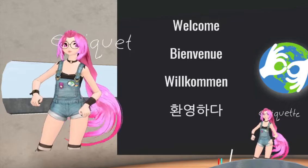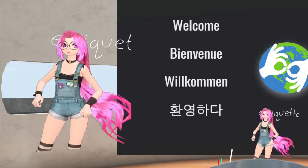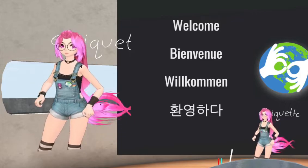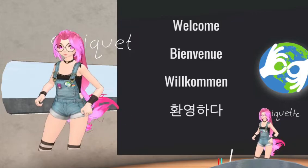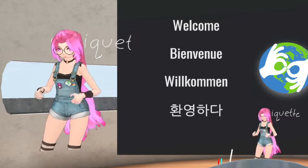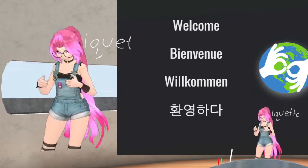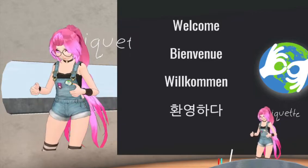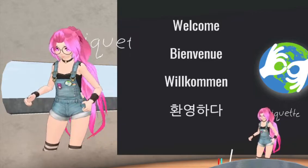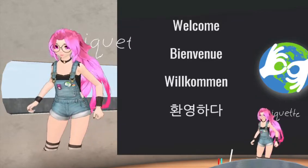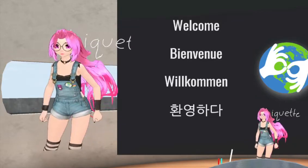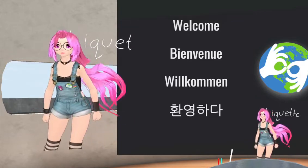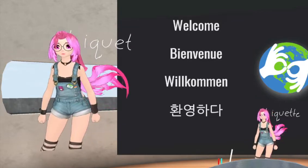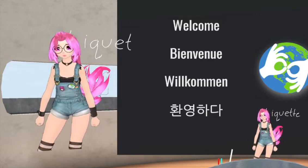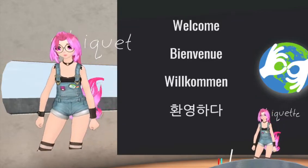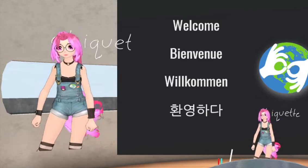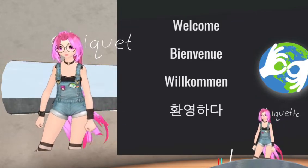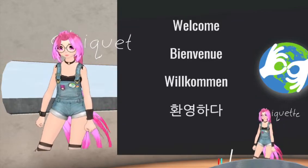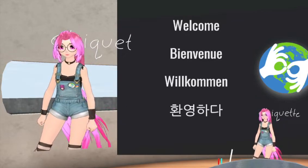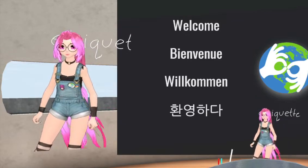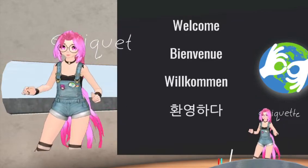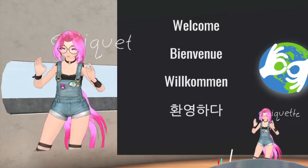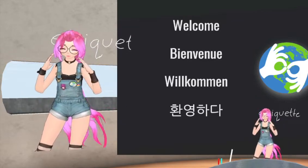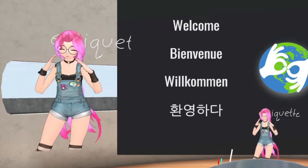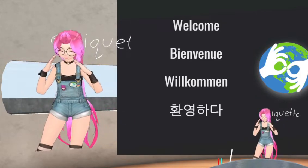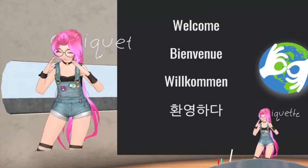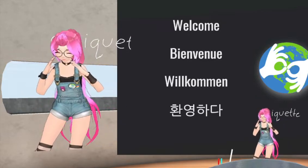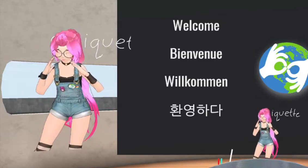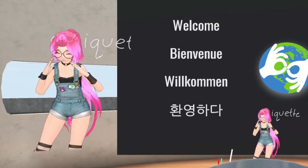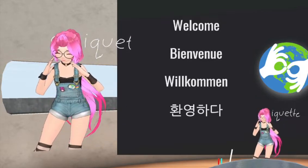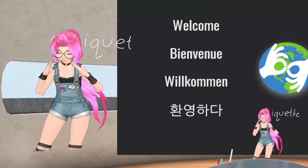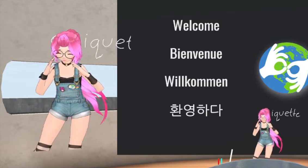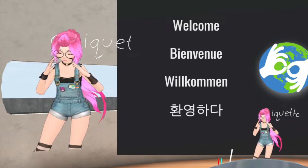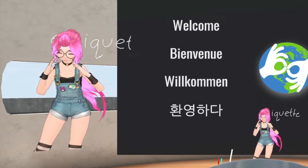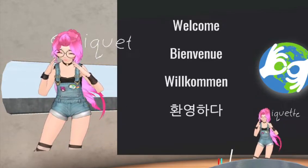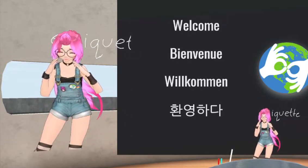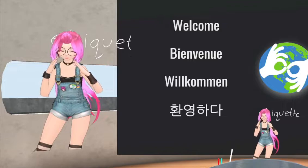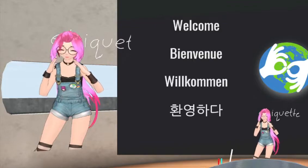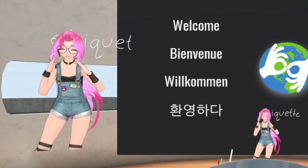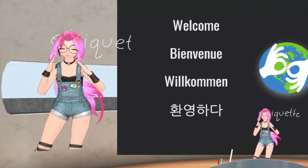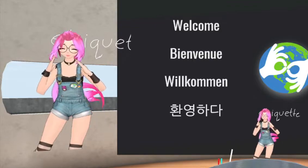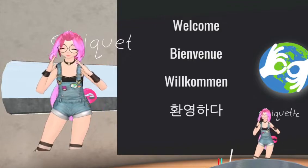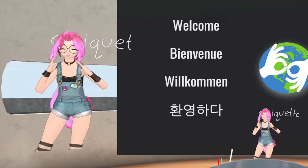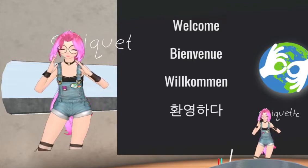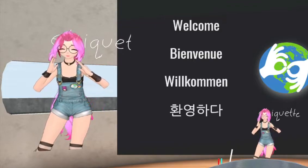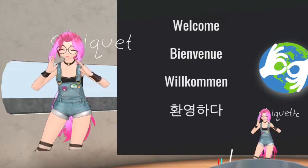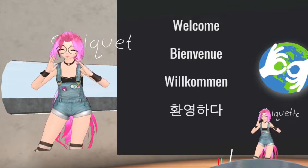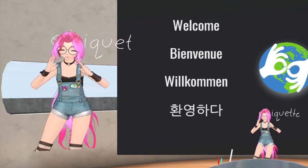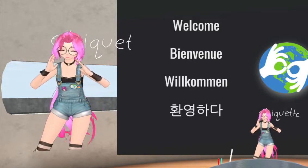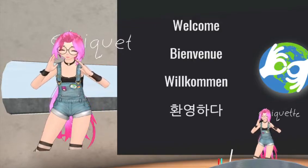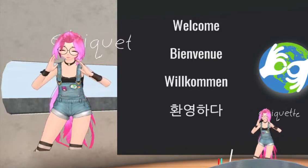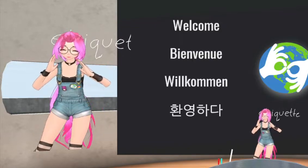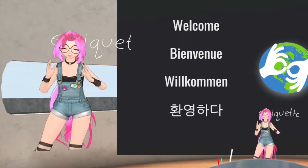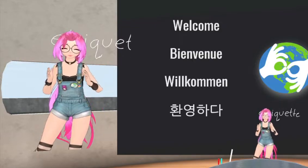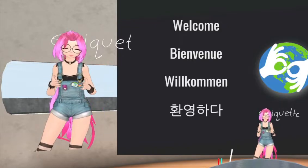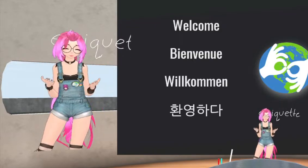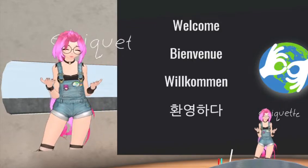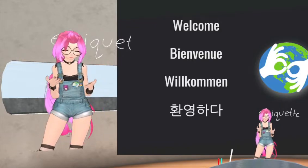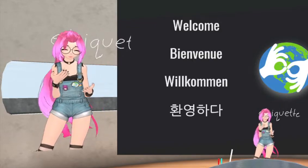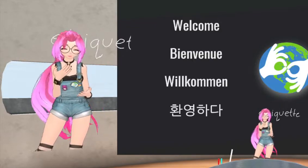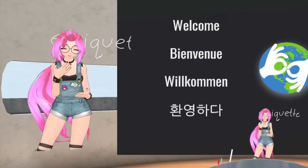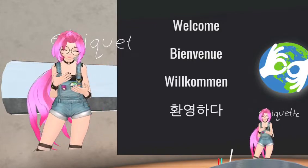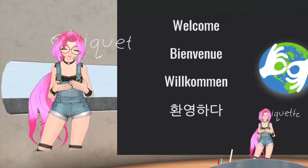in I wish for a puppy, I wish for a car. You're gonna sign that same sign. You have your heart, you have C hand with your heart, and you're wishing for something,